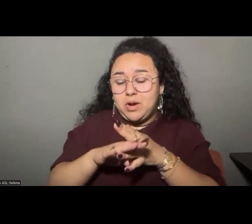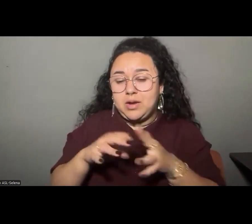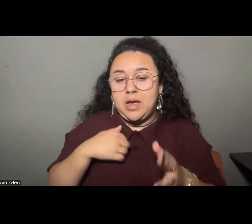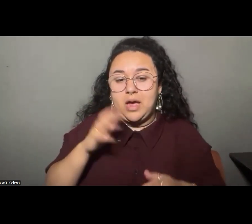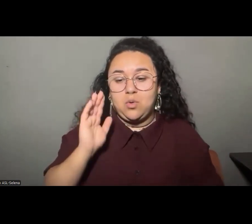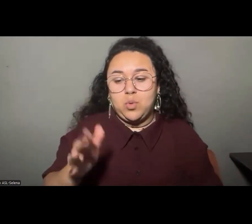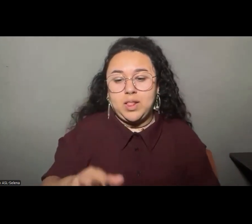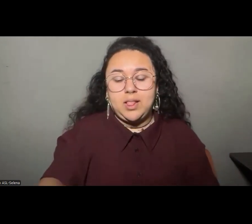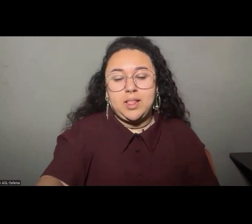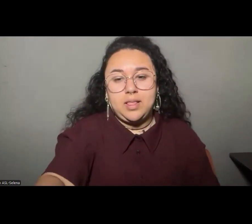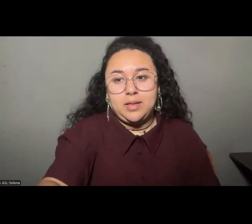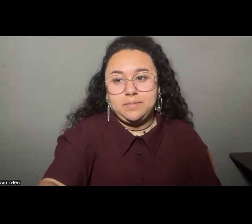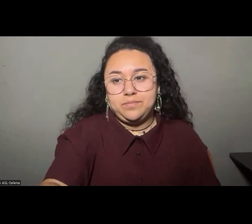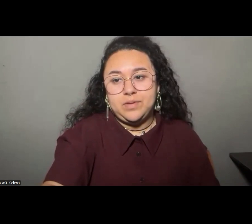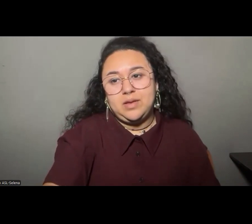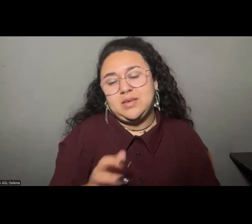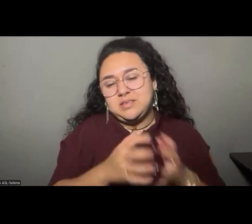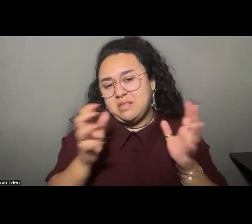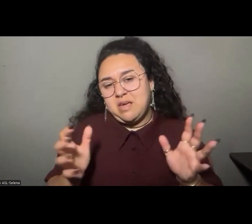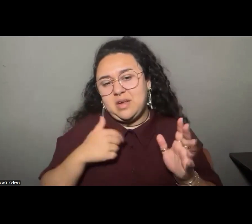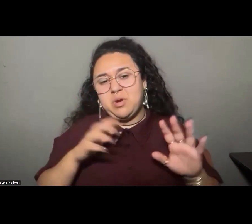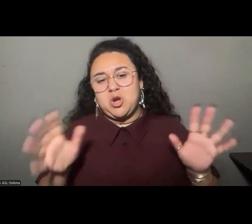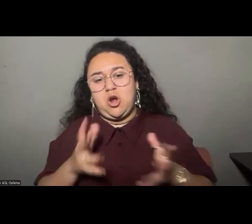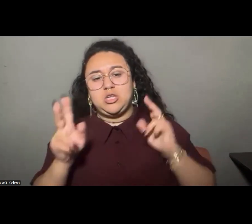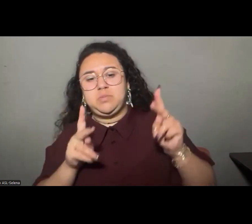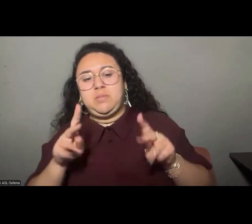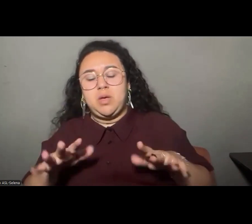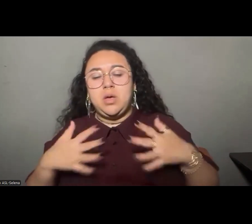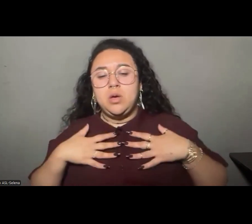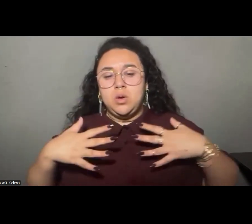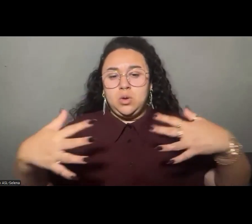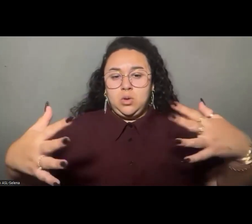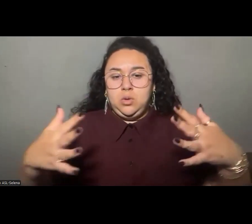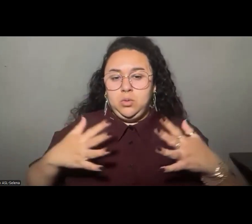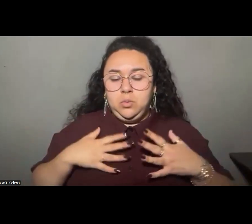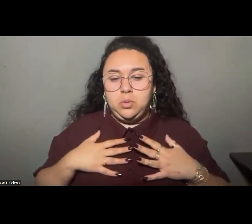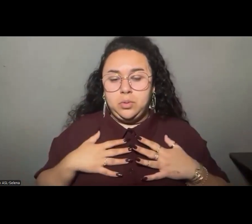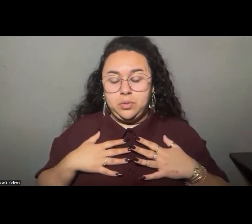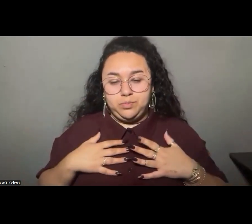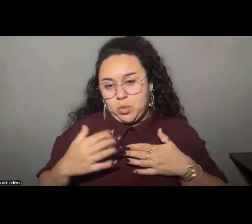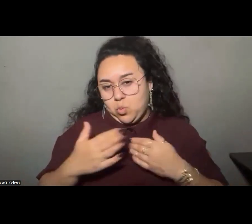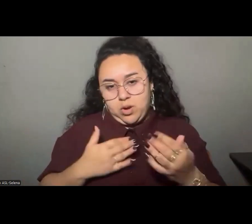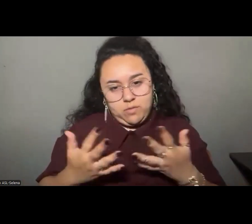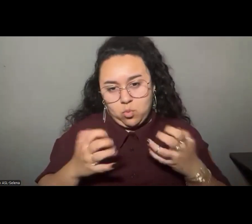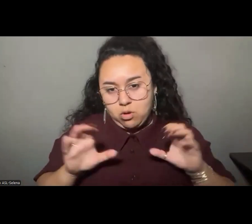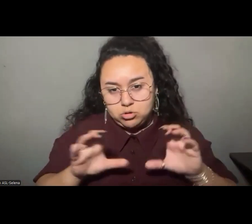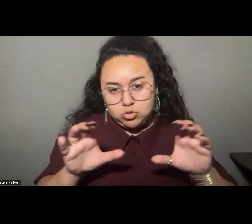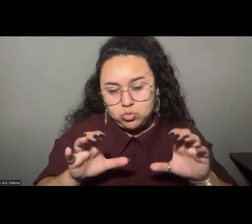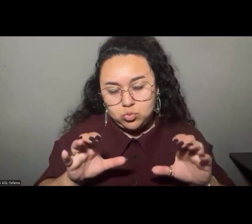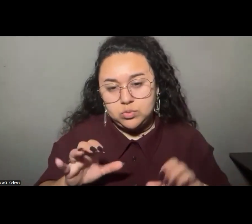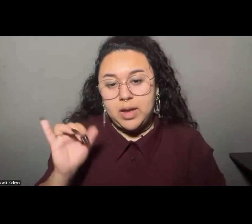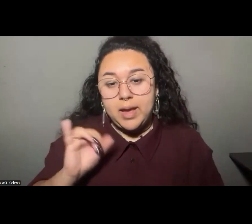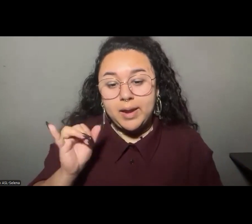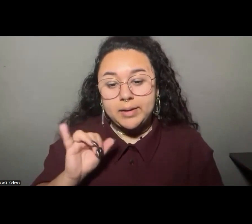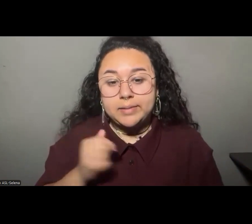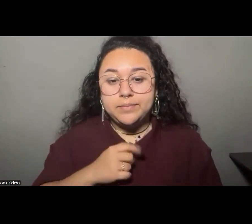to. That's a lot. So I'm just going to encourage people to take a breath and or whatever you want. And I'm